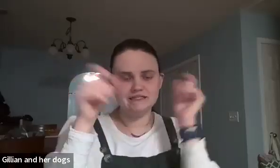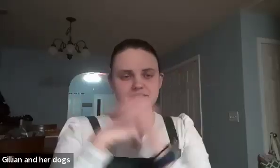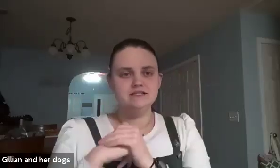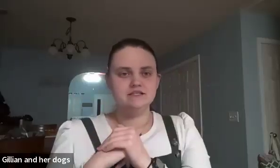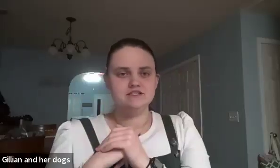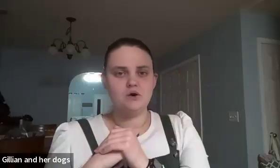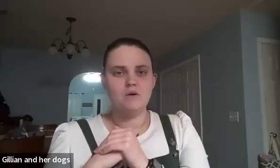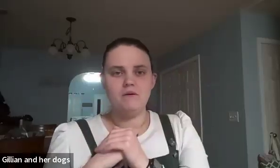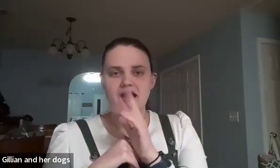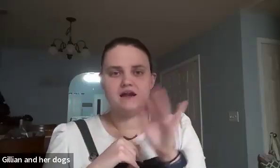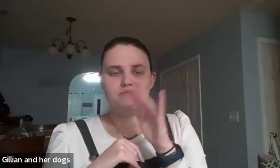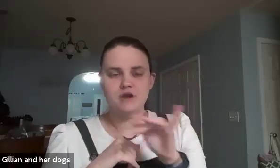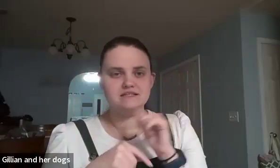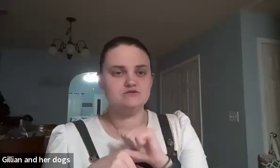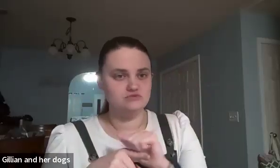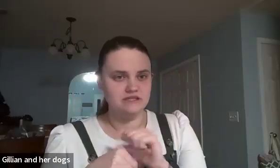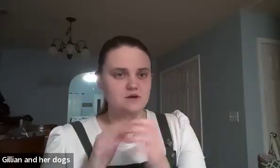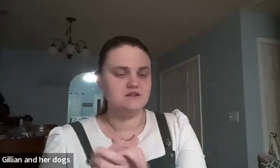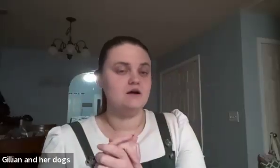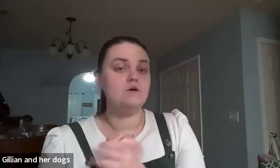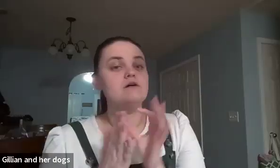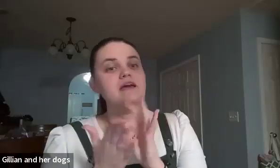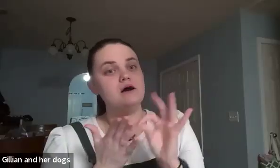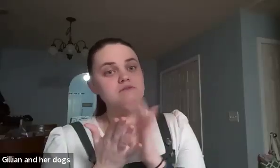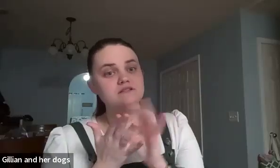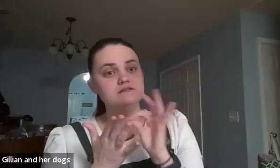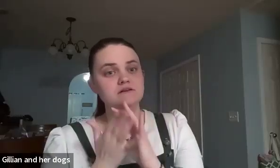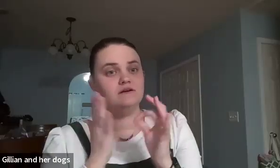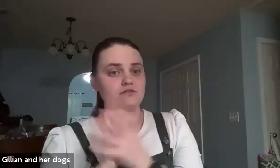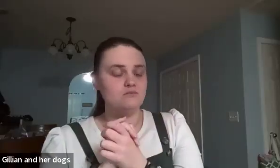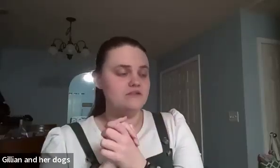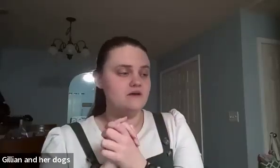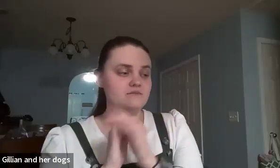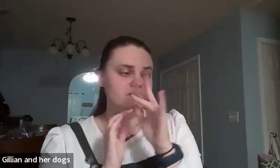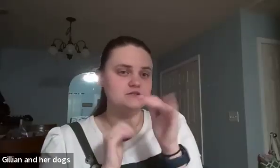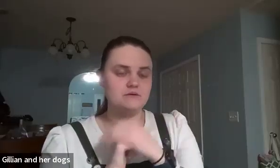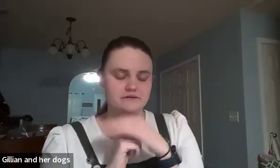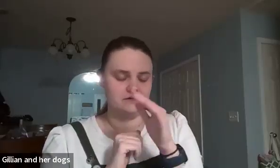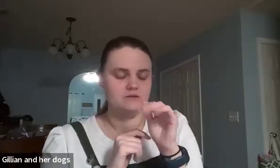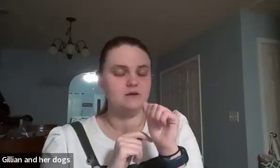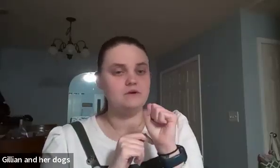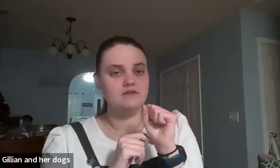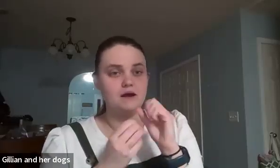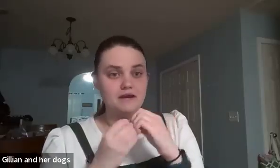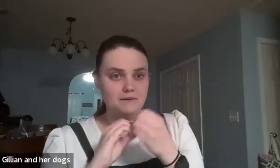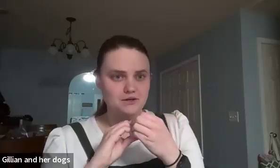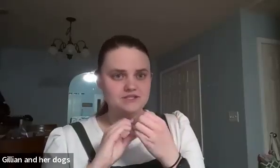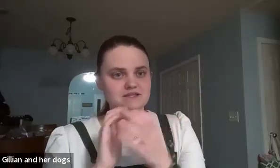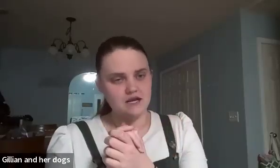it. So that kind of practice really helps a lot. Or I'll count with finger spelling with my numbers. That